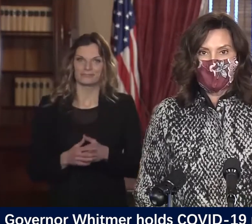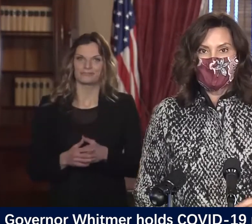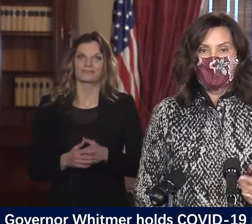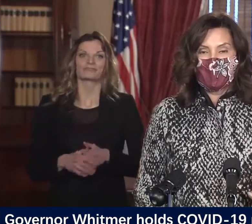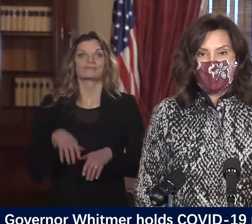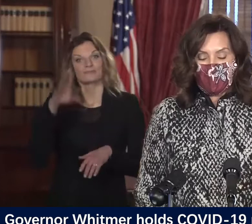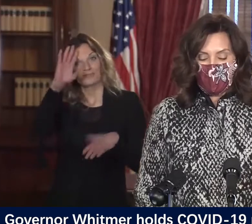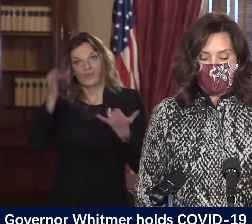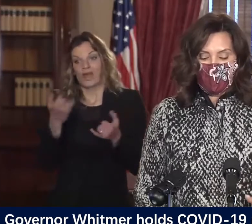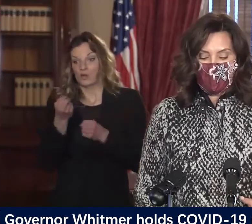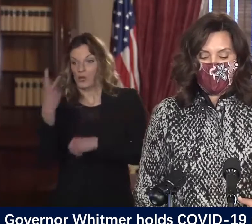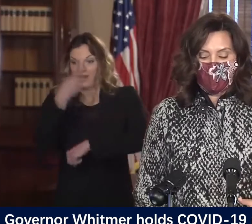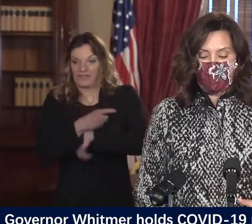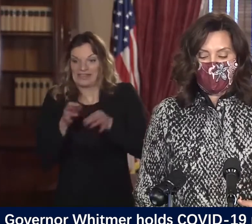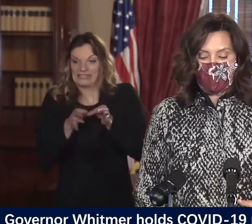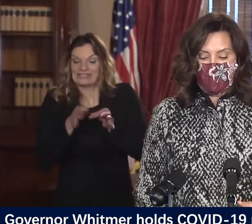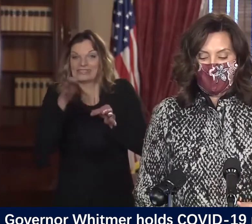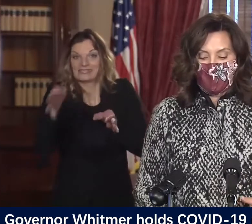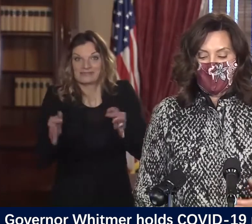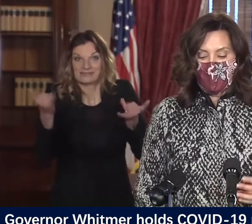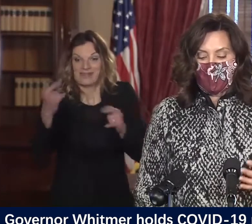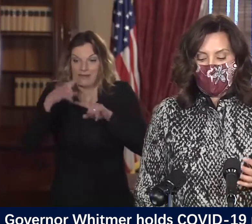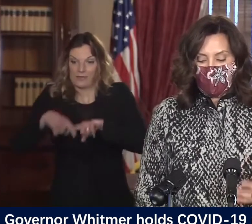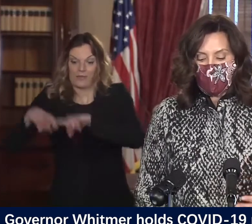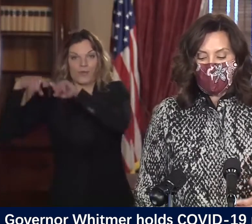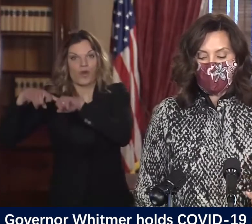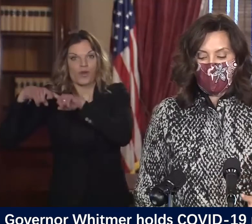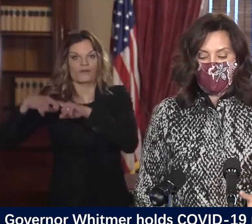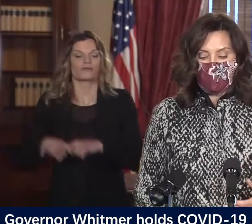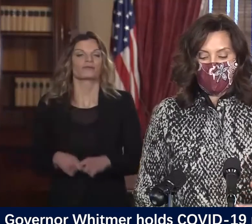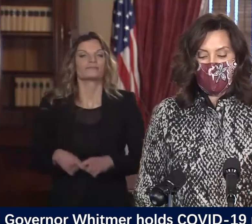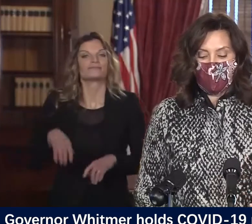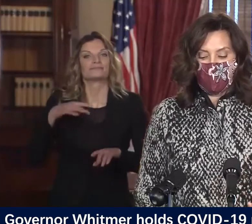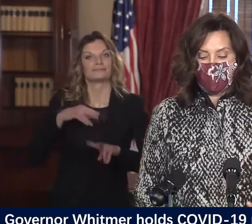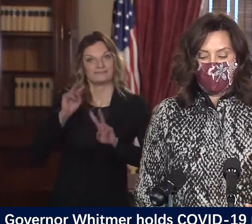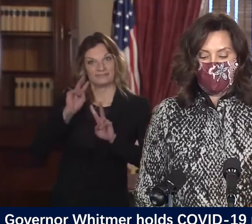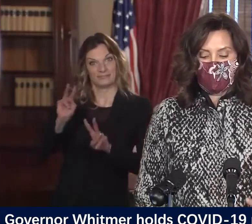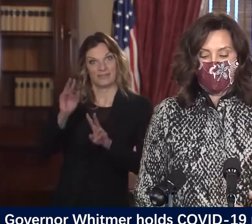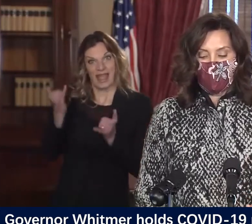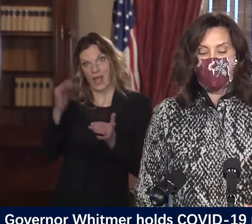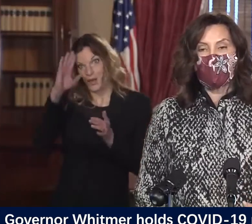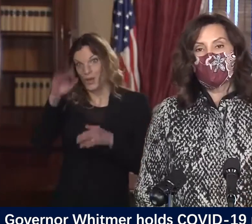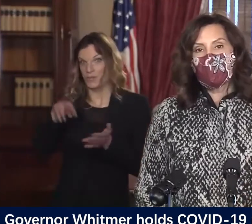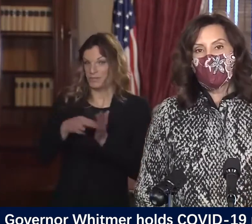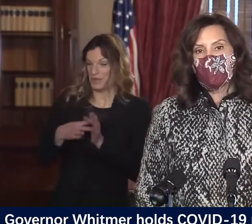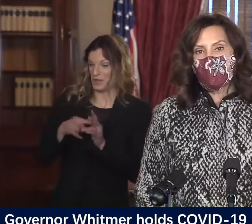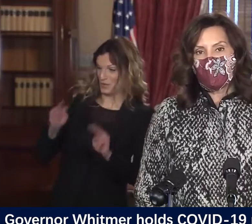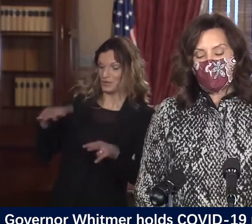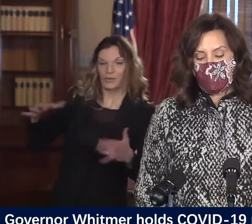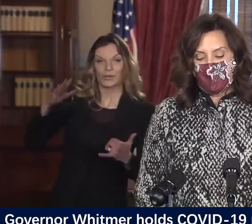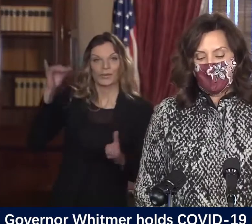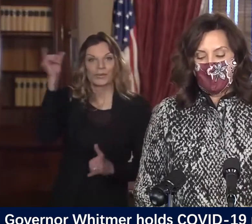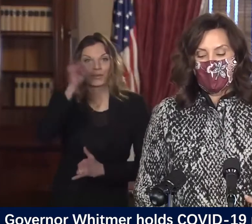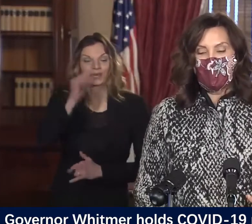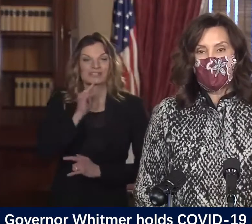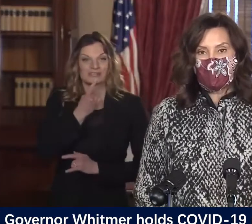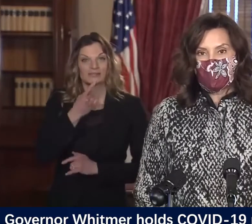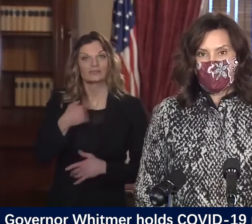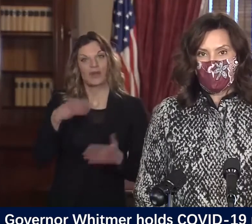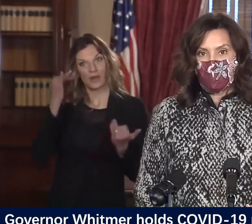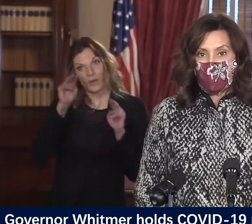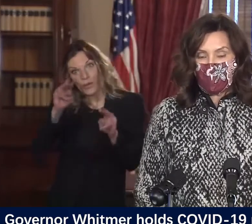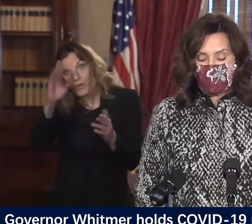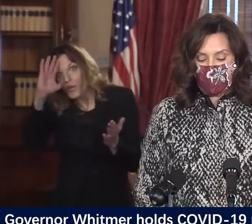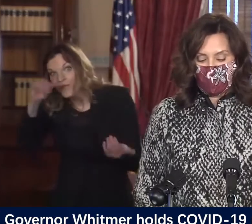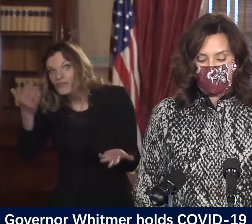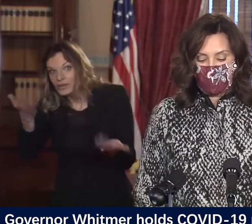legislature and our federal government will help me develop the path to help the unemployed workers and the